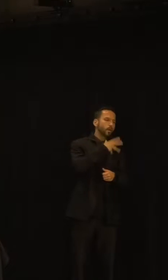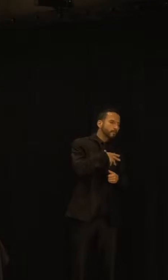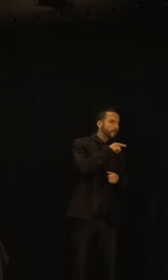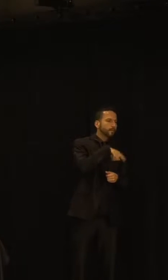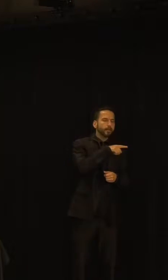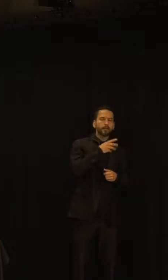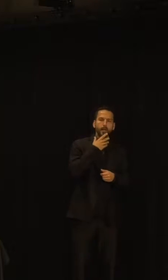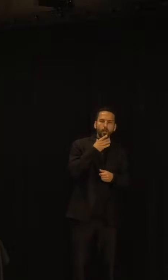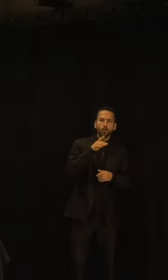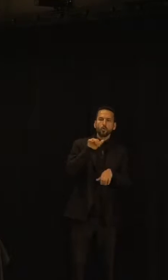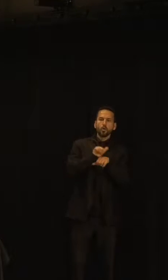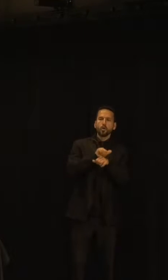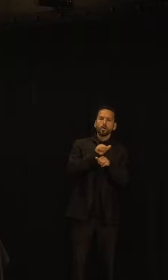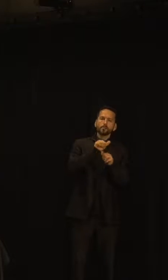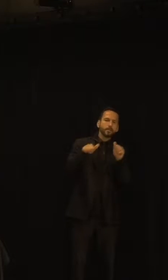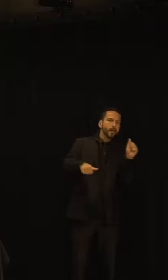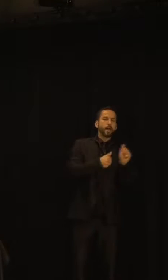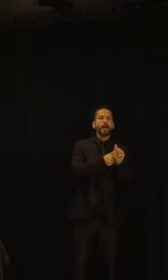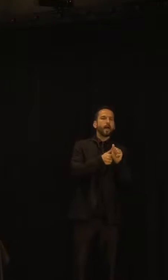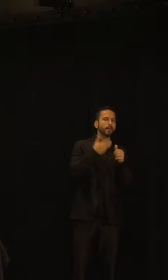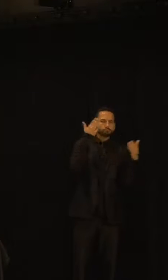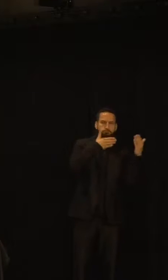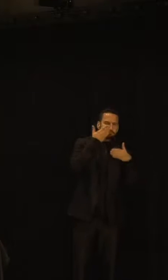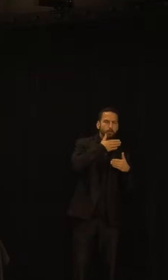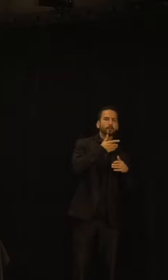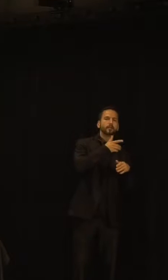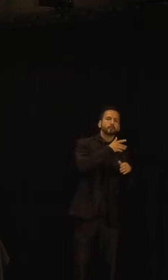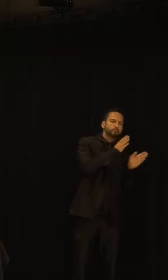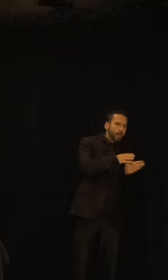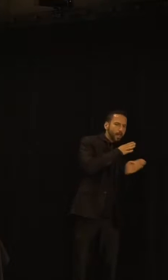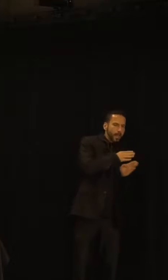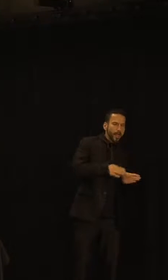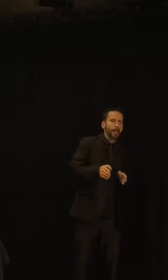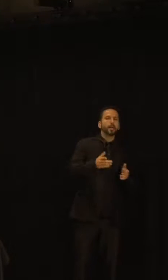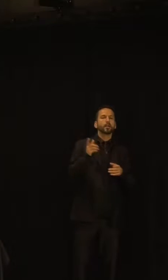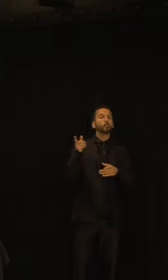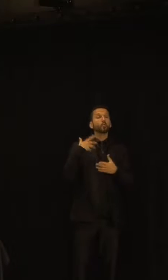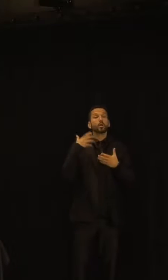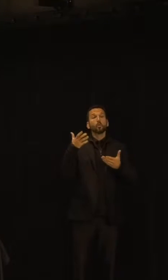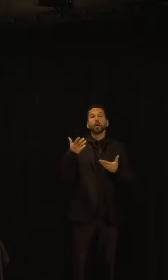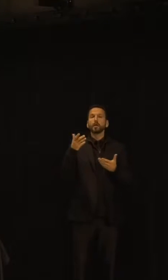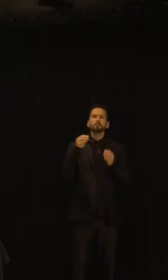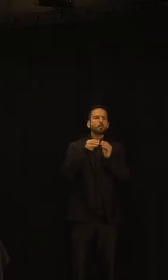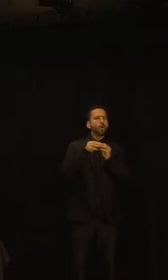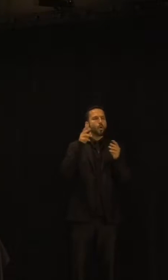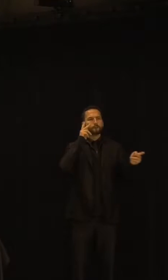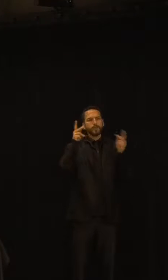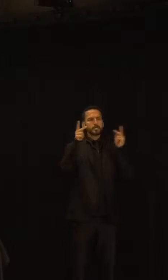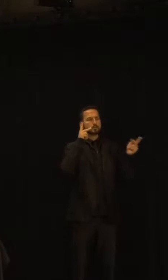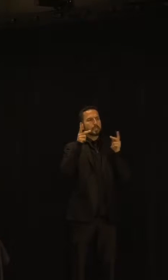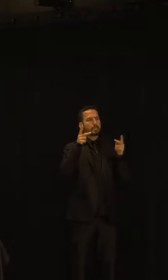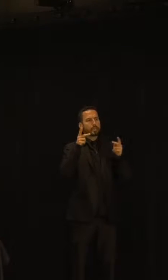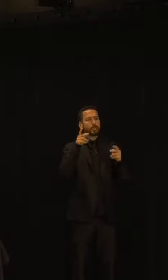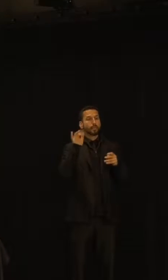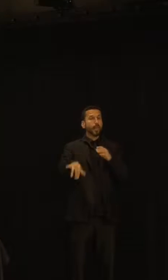that? And finally, and I'm probably jumping the gun here, but too bad, some